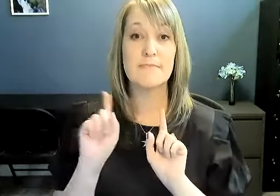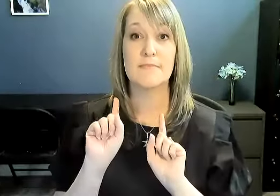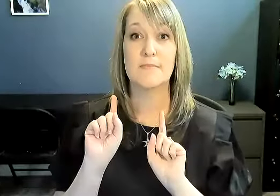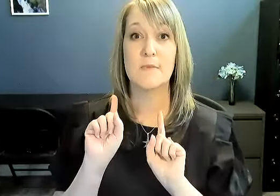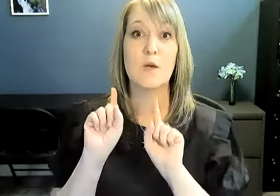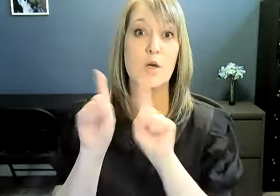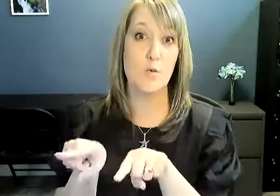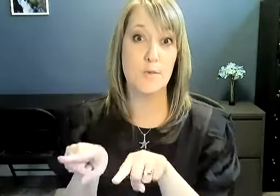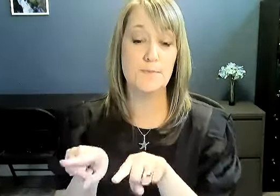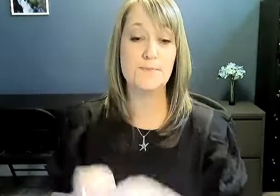Go.